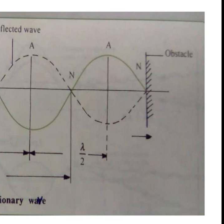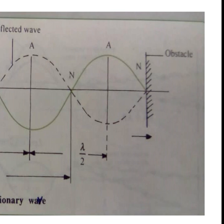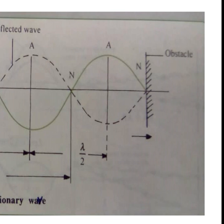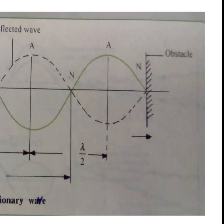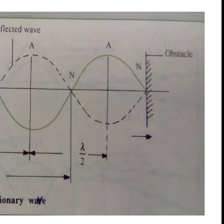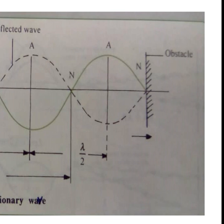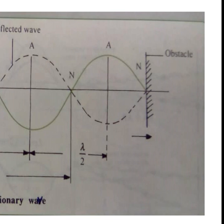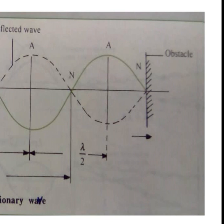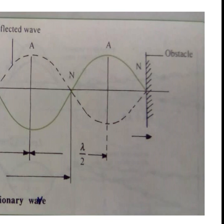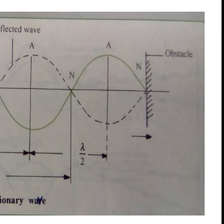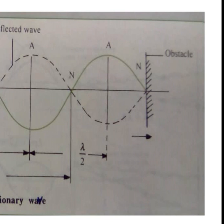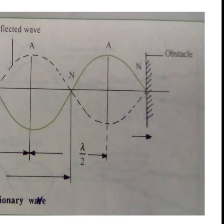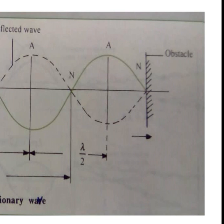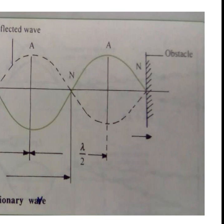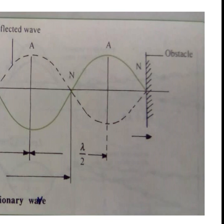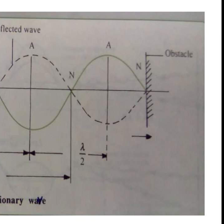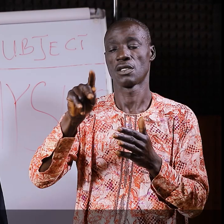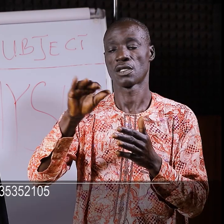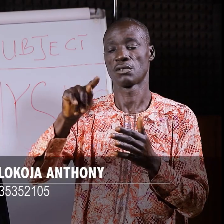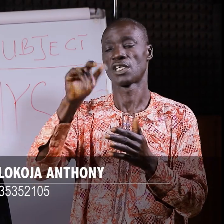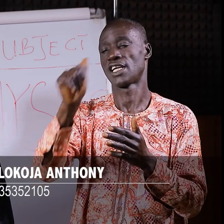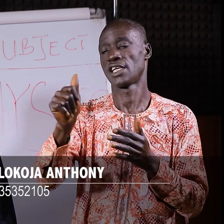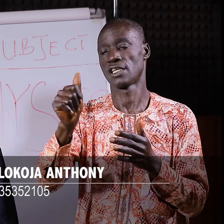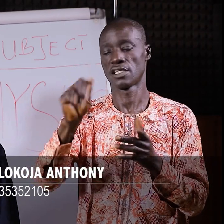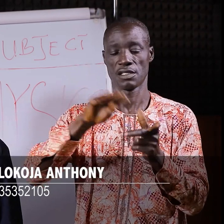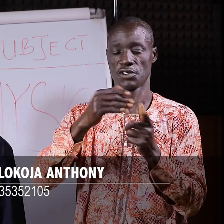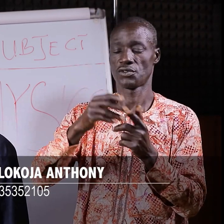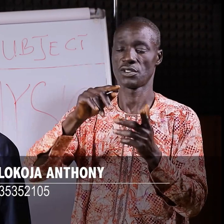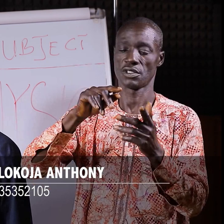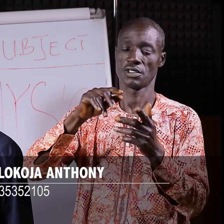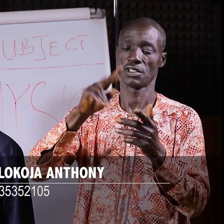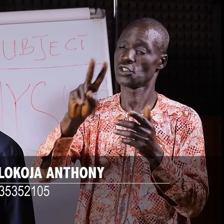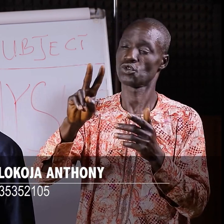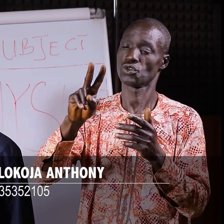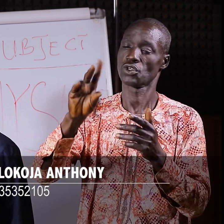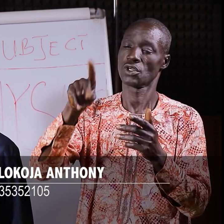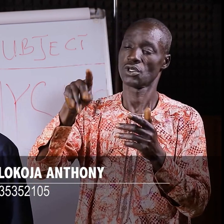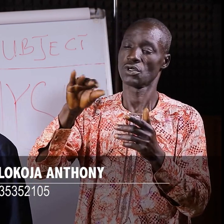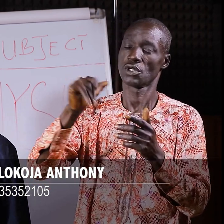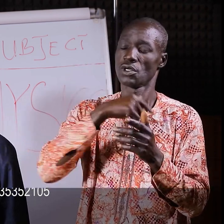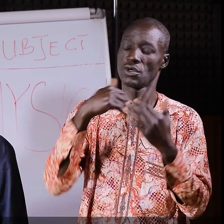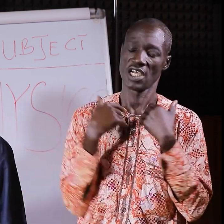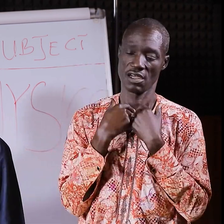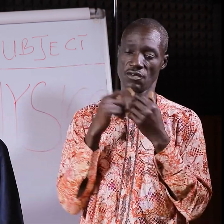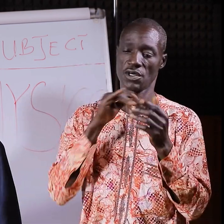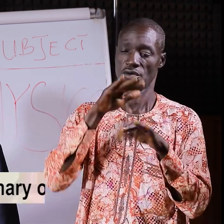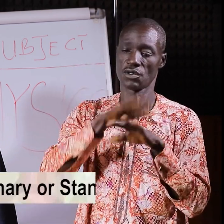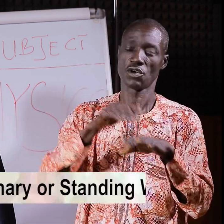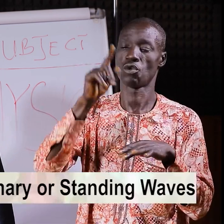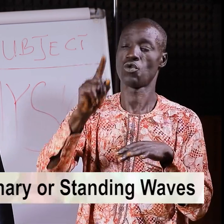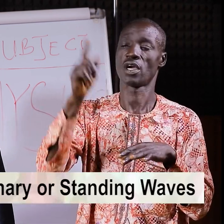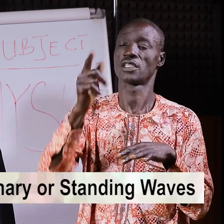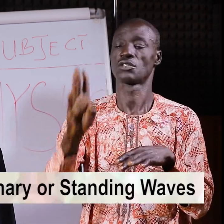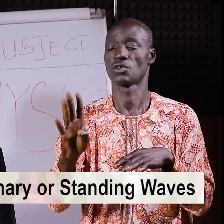wave reach, capital A. Between those 2 points, we have what we call 1/4